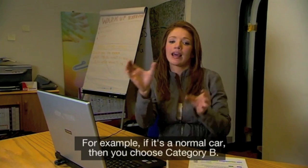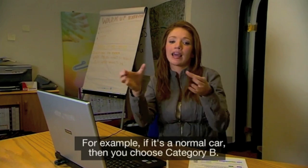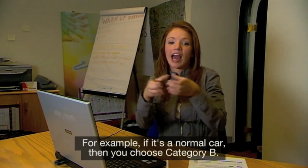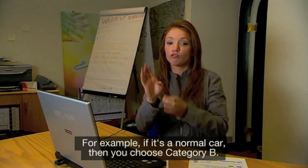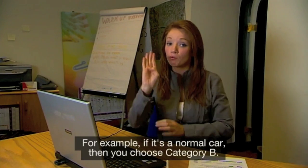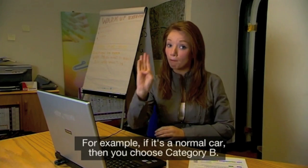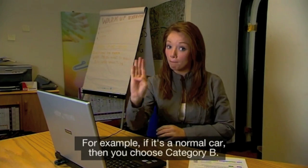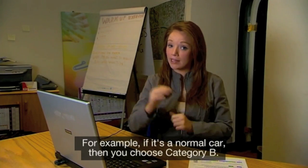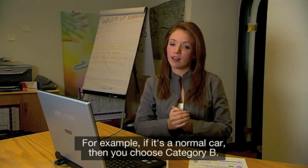category B.